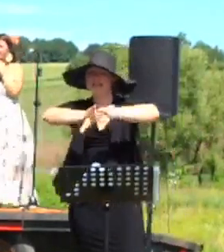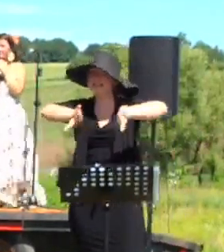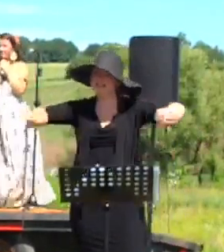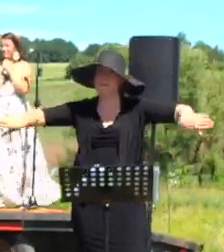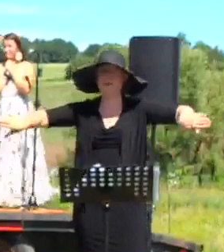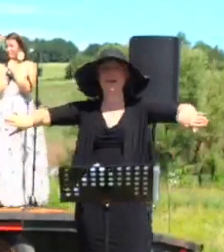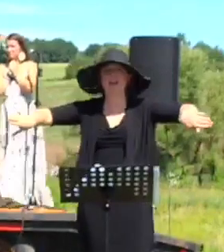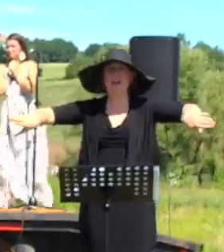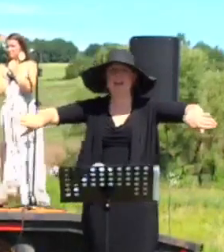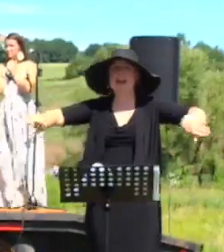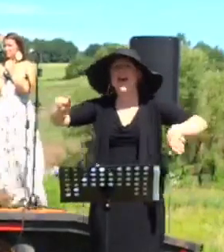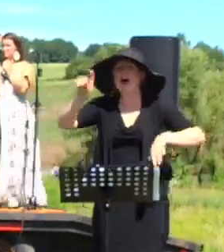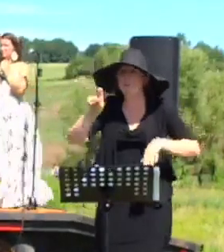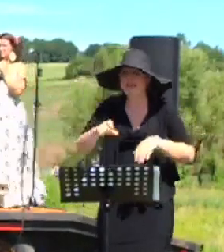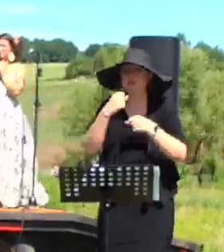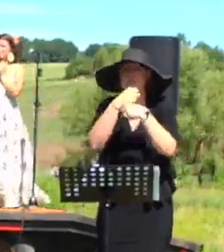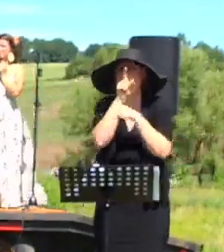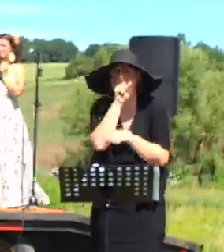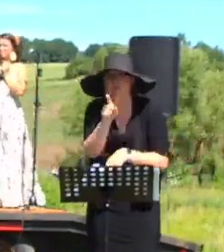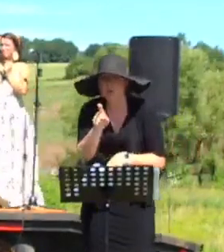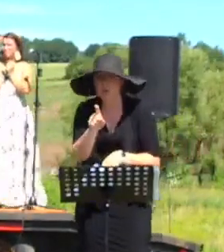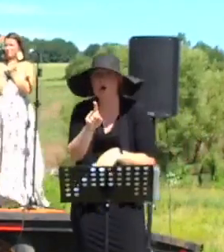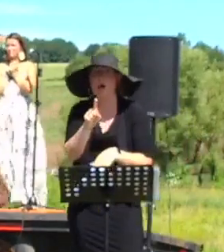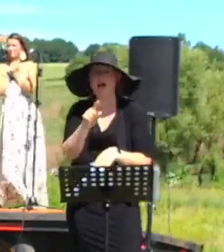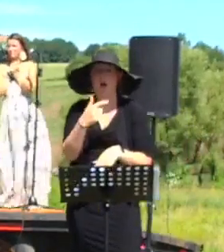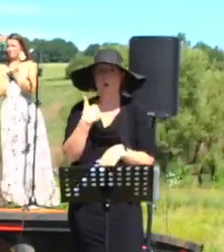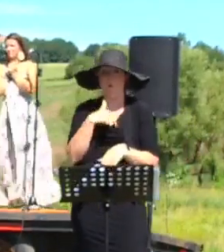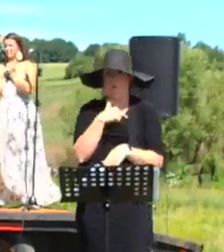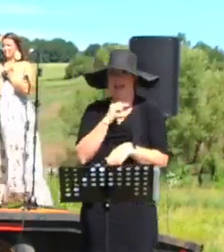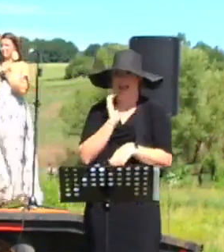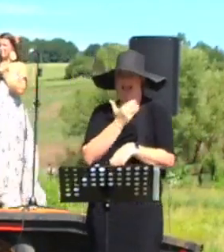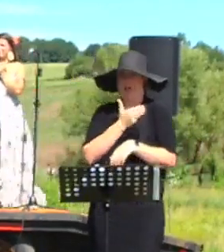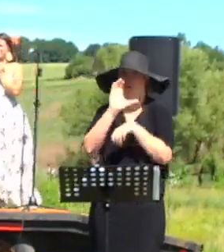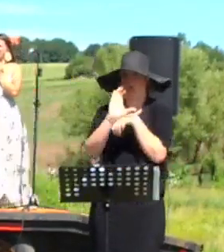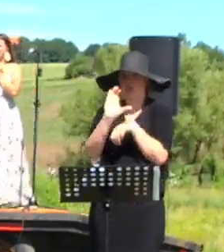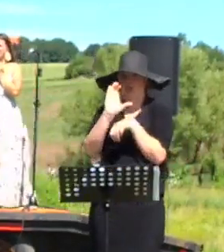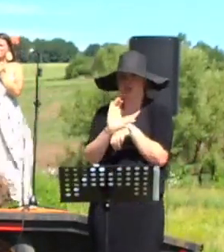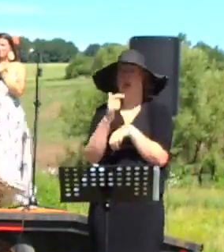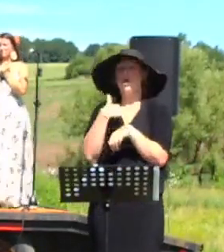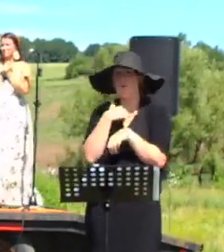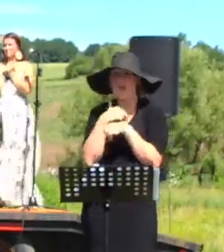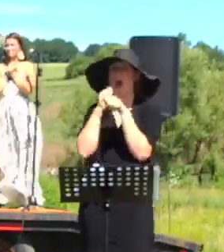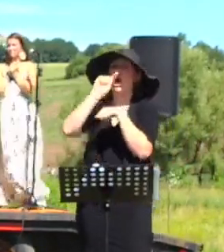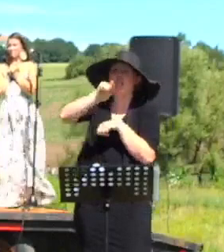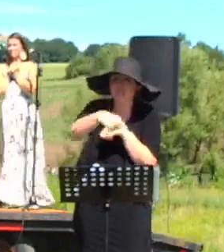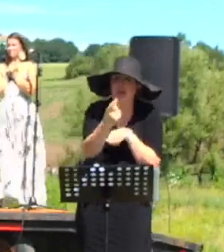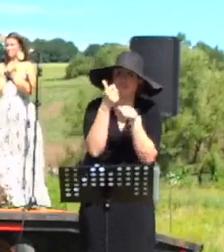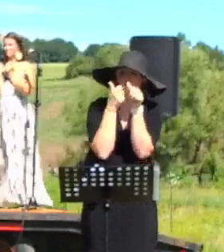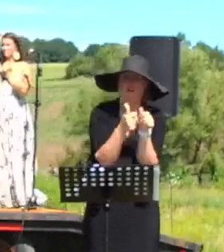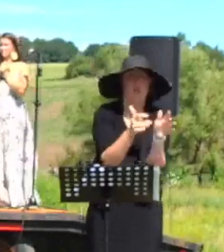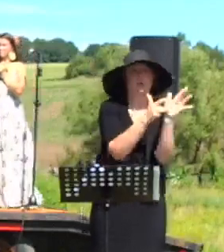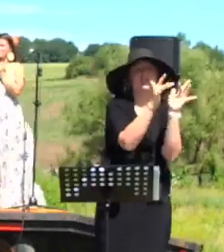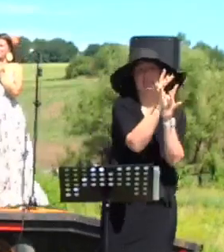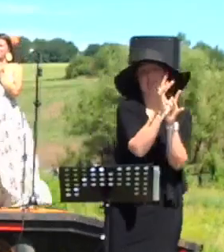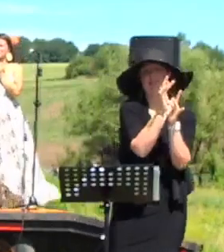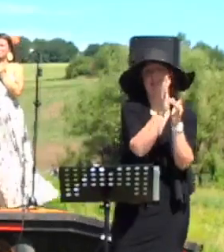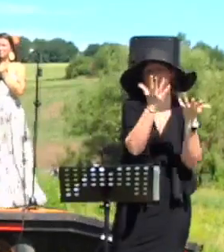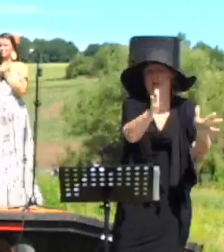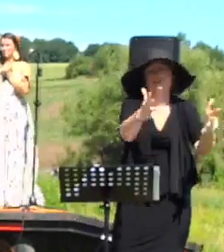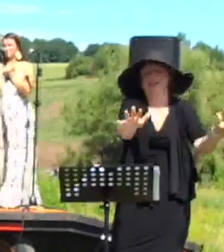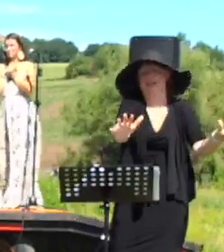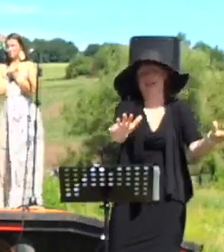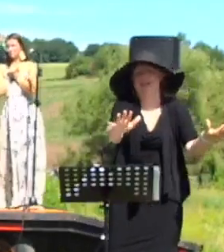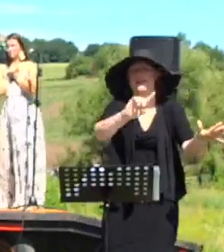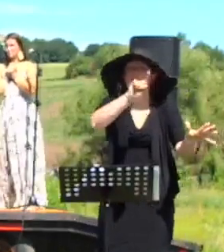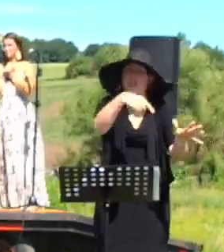just need to make sure that as just church, we are just the church and just